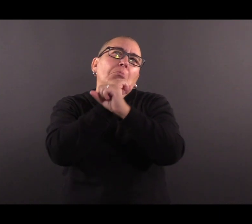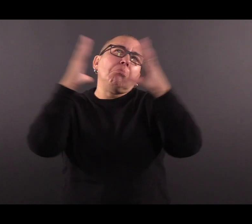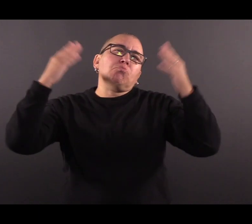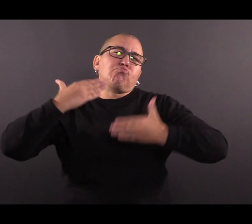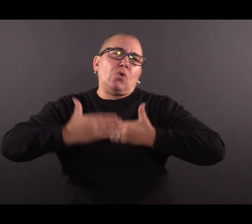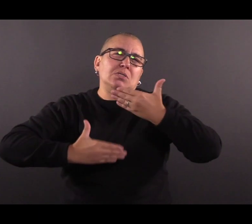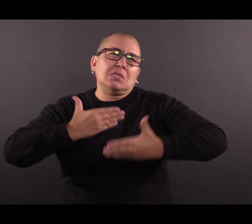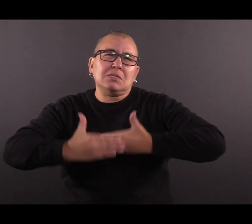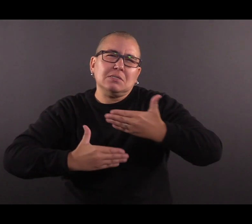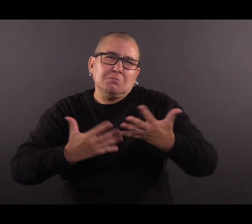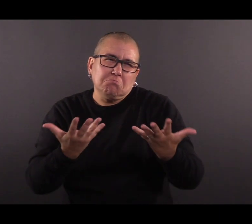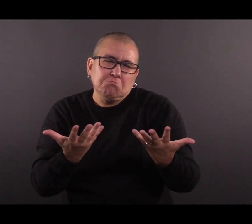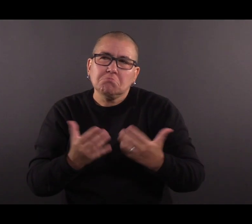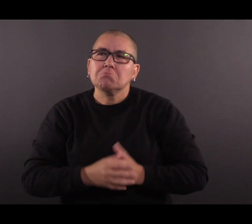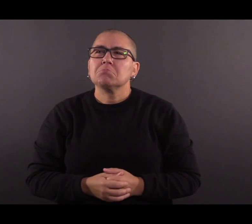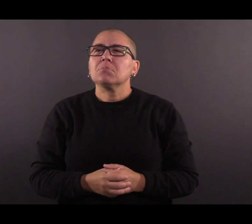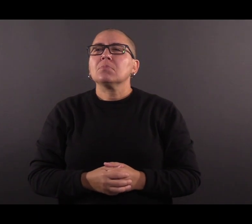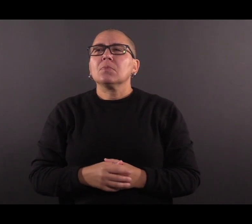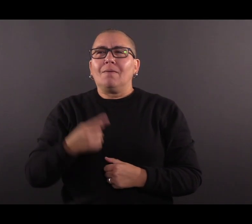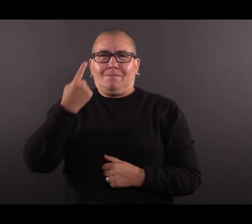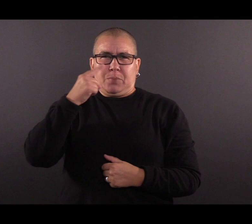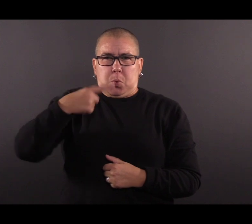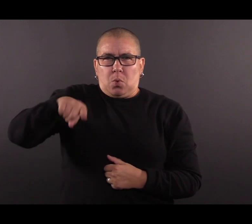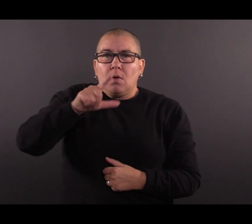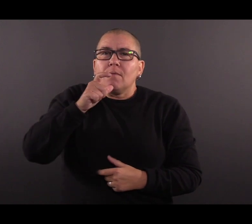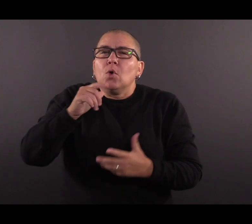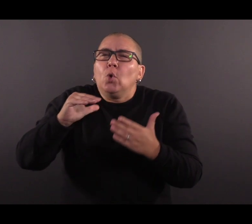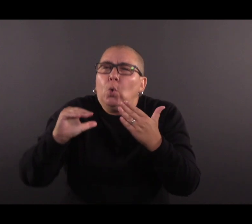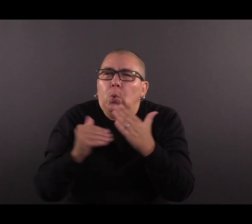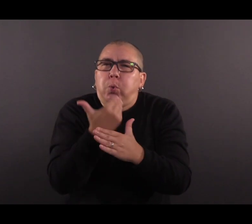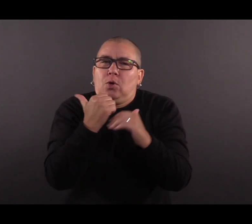specifically focusing on the process for new projects.